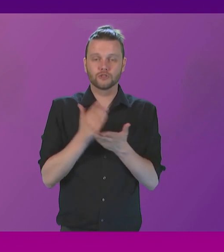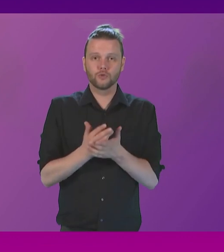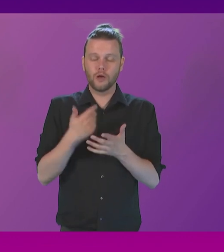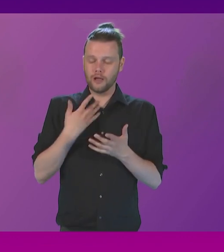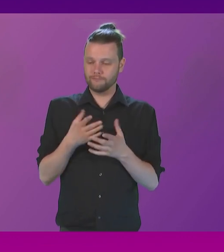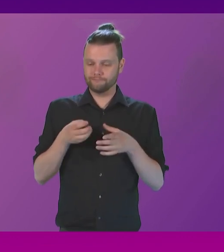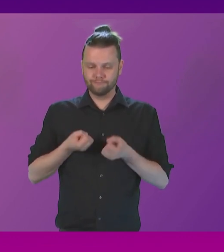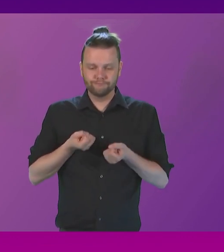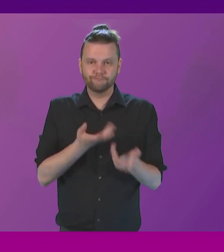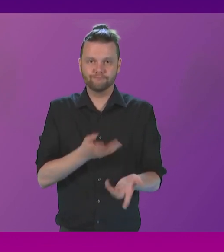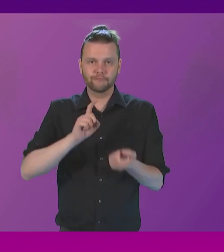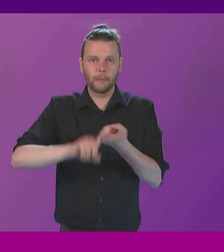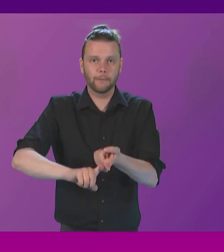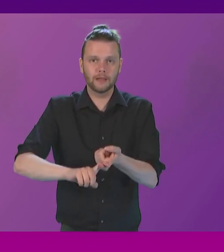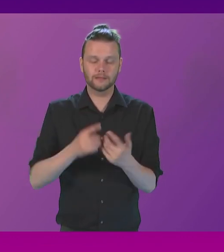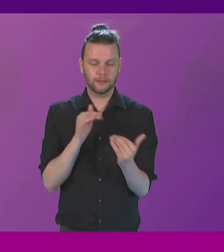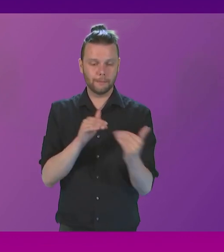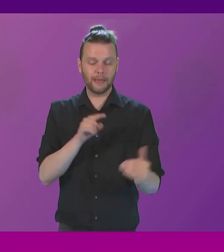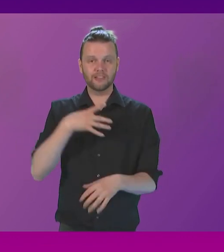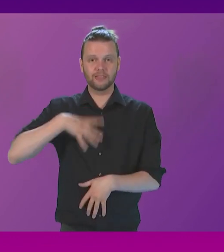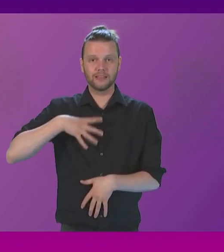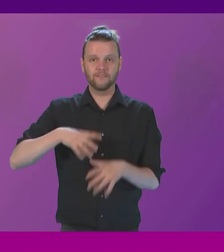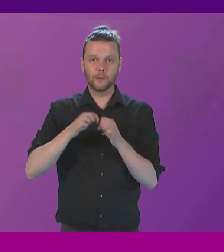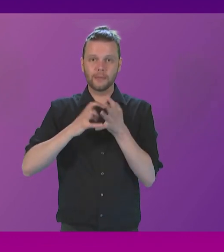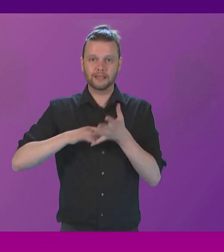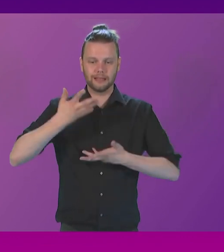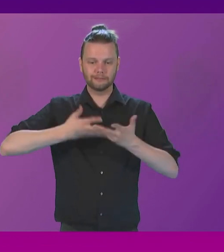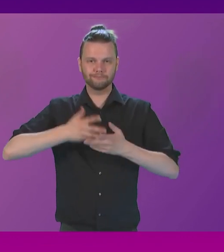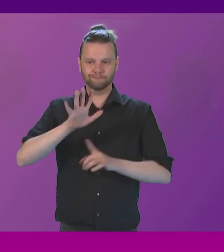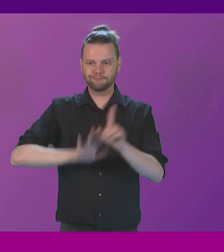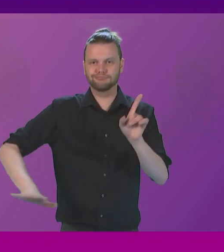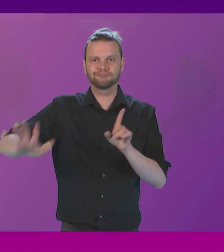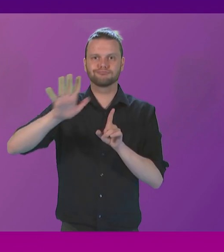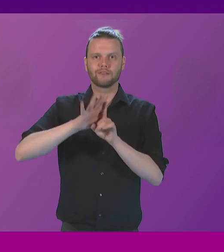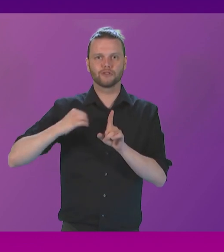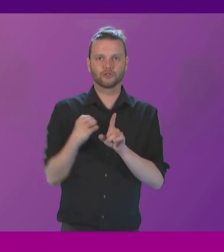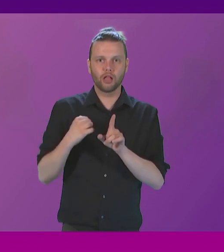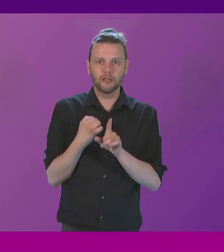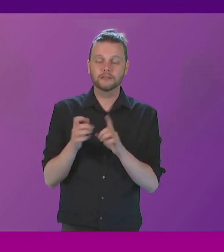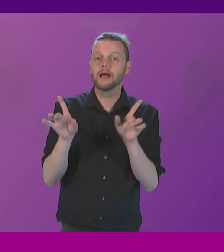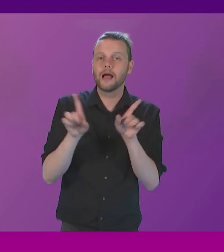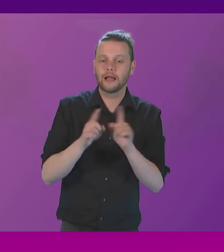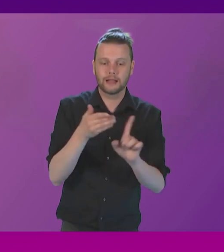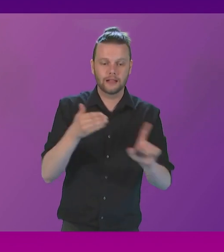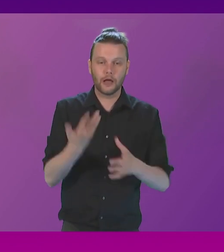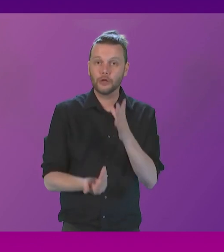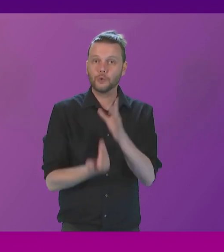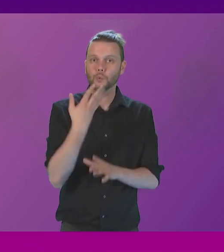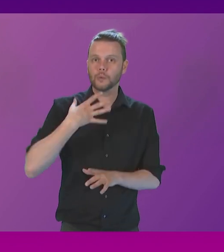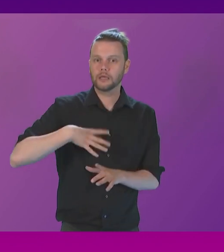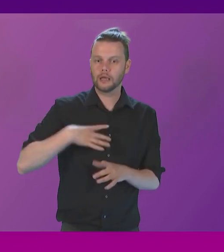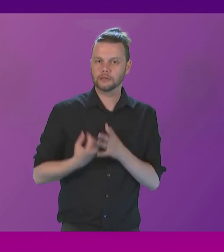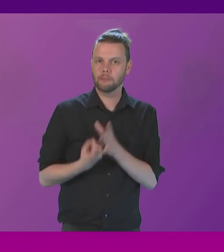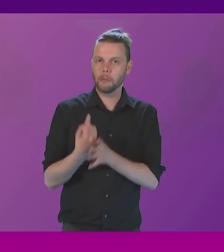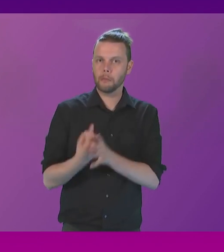commitments in a way that addresses the current needs of BSL signers across Scotland, as well as identifying any new needs that